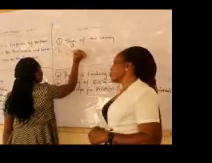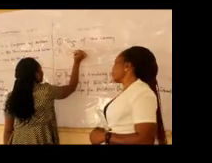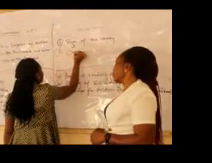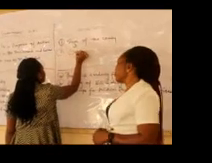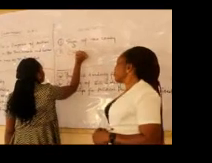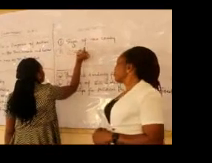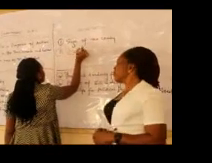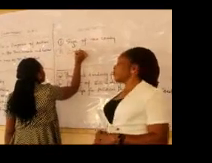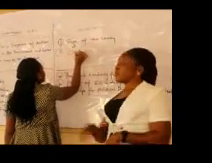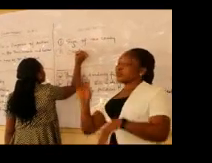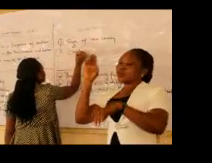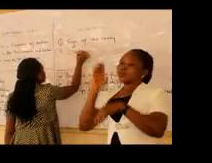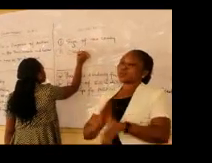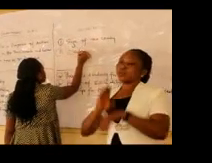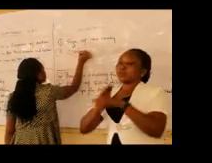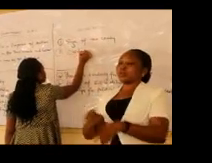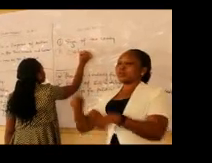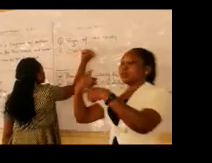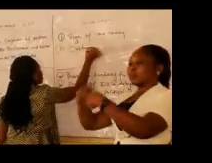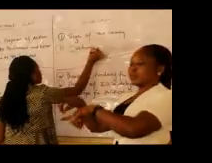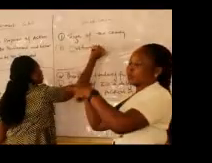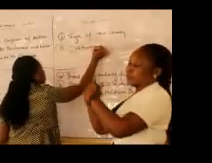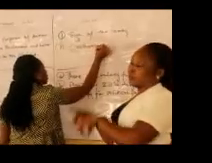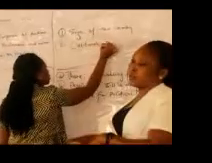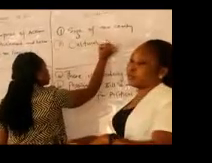cultural diversity.